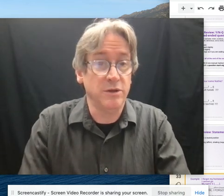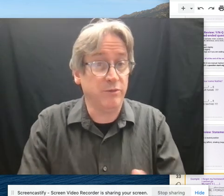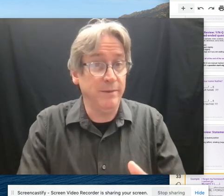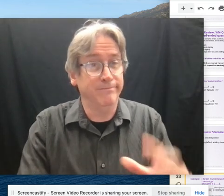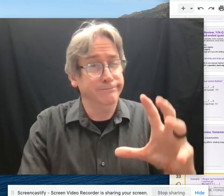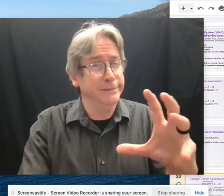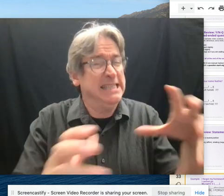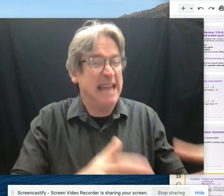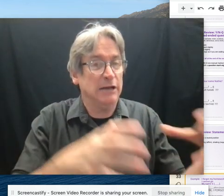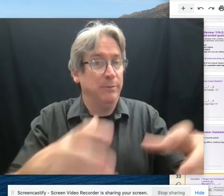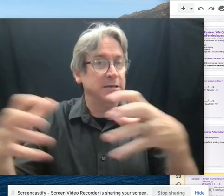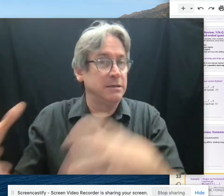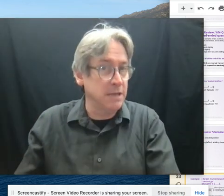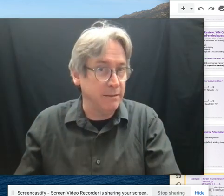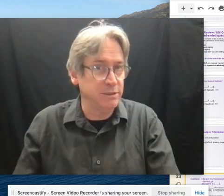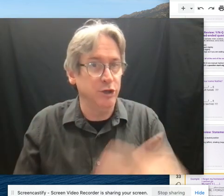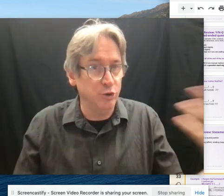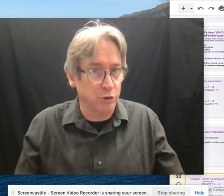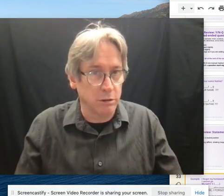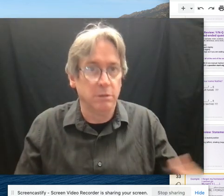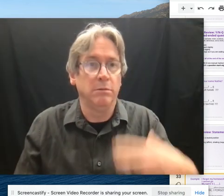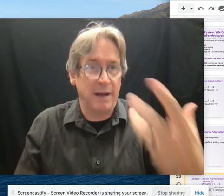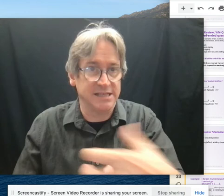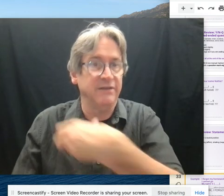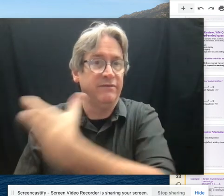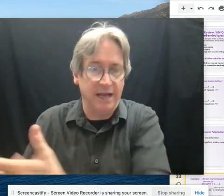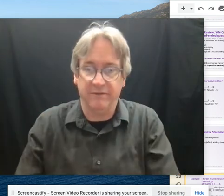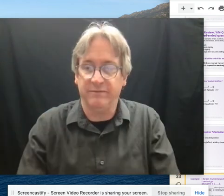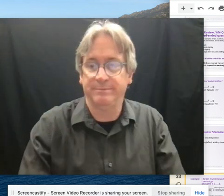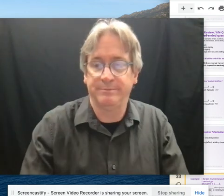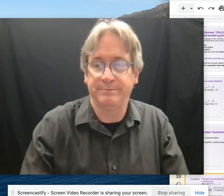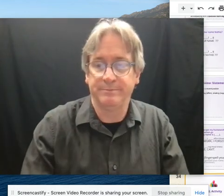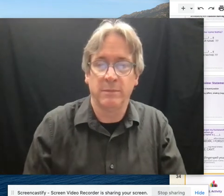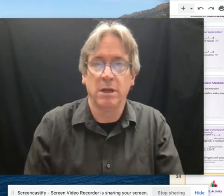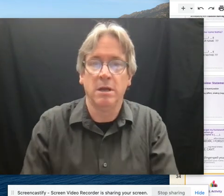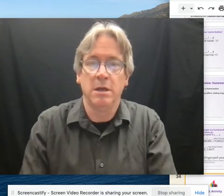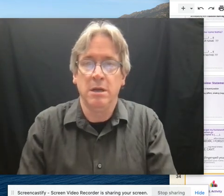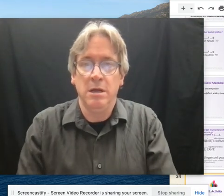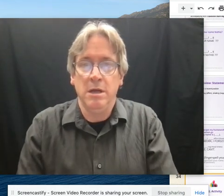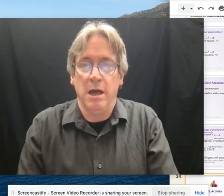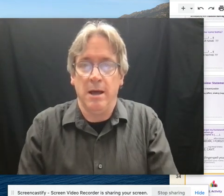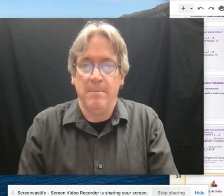So those are the three statement types: neutral, positive, negative.